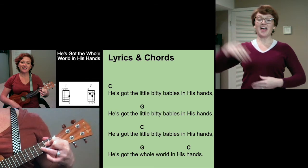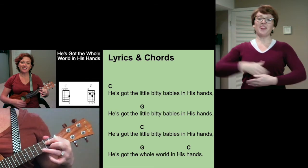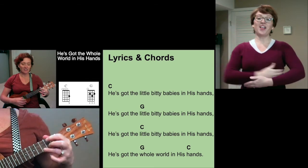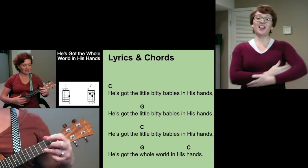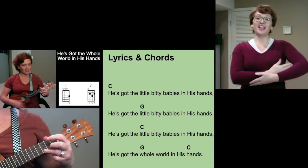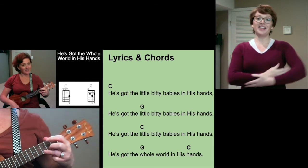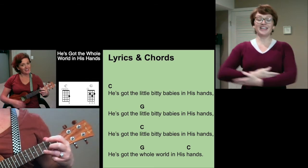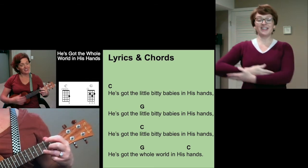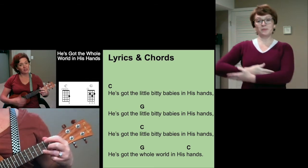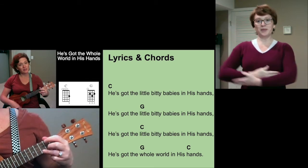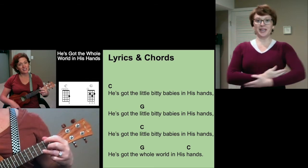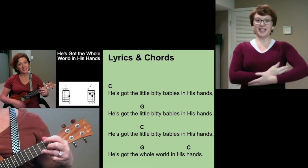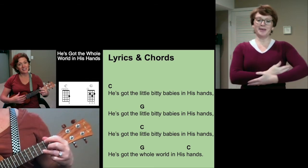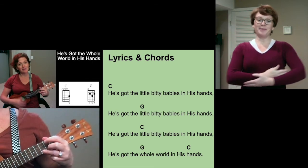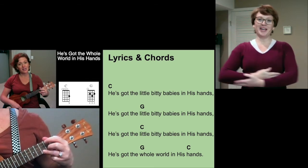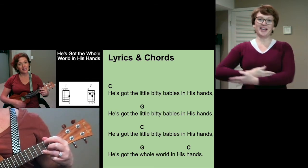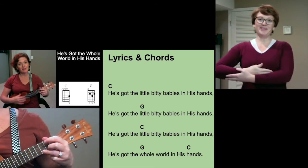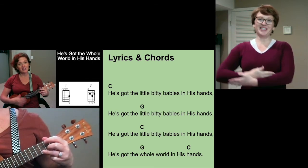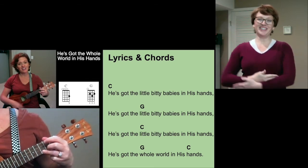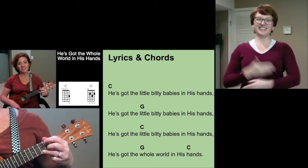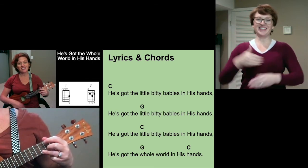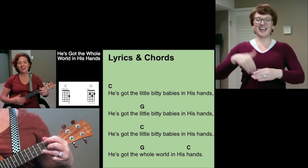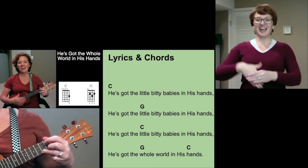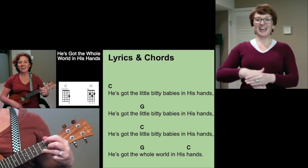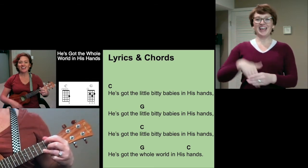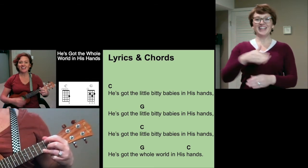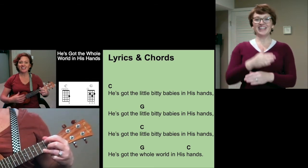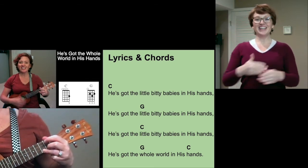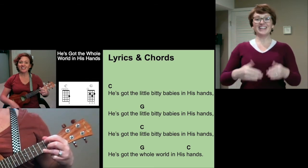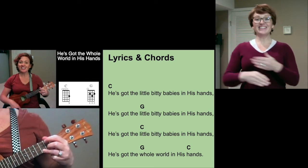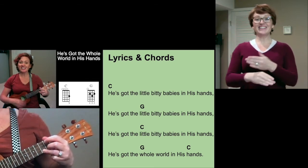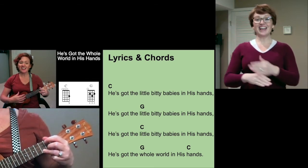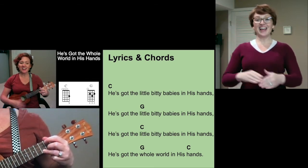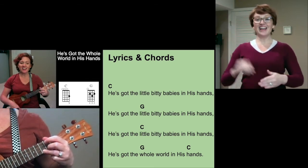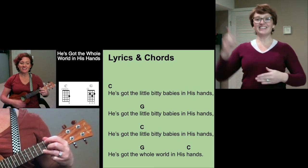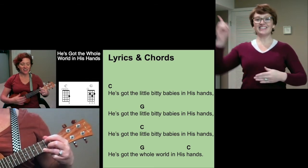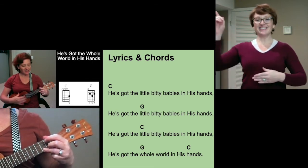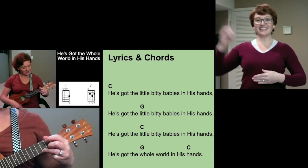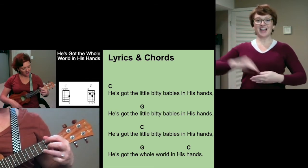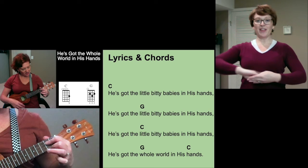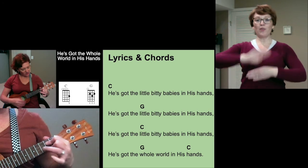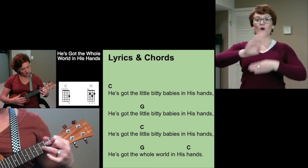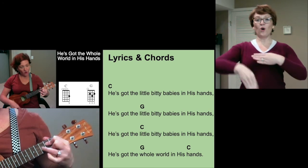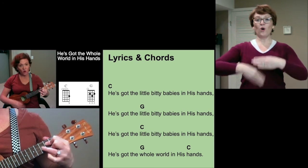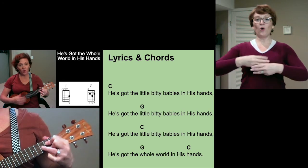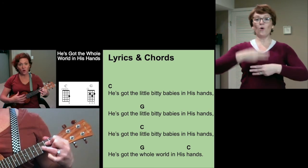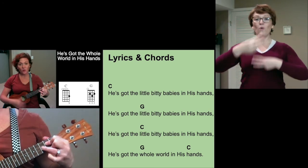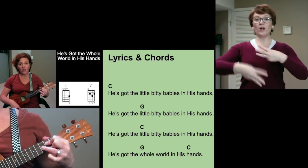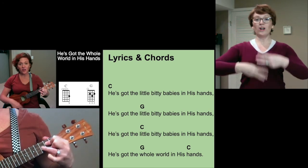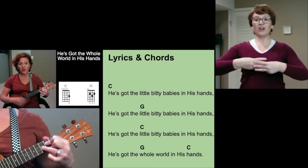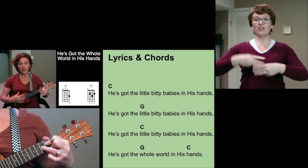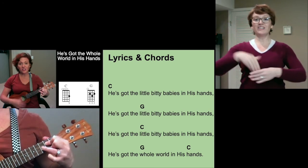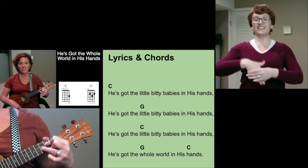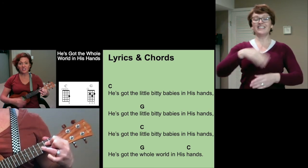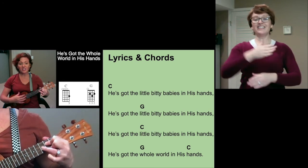the little bitty babies in his hands. He's got the whole world in